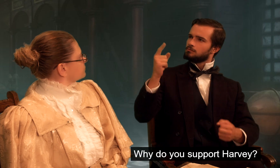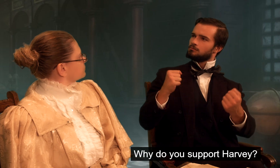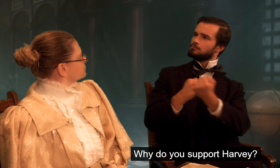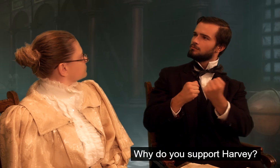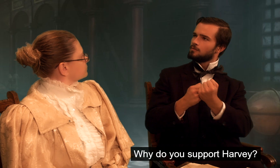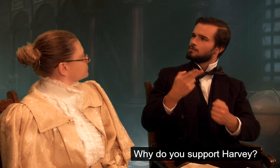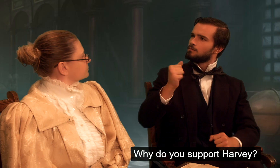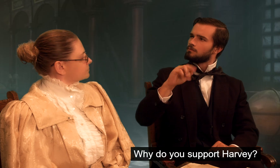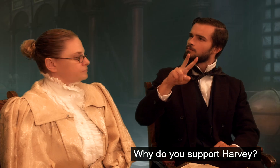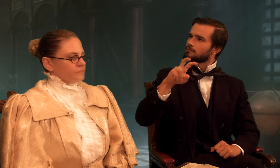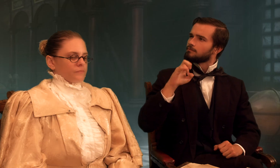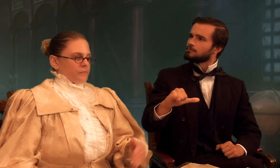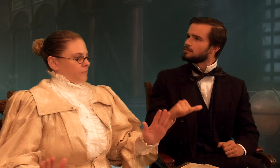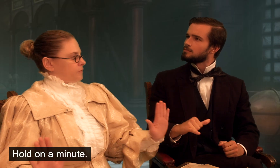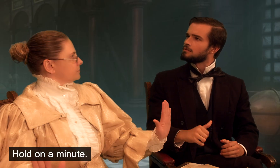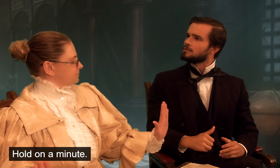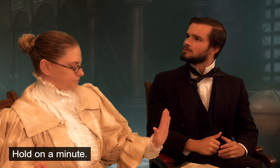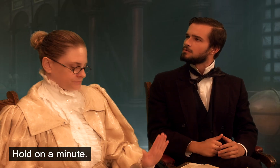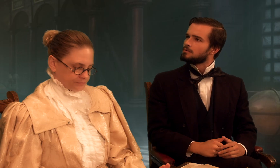Why do you support Harvey? Hold on a minute.